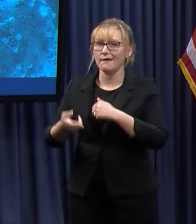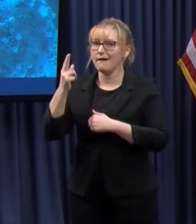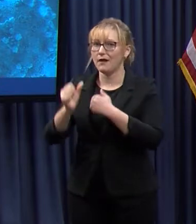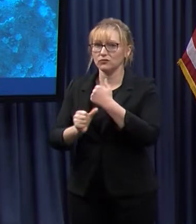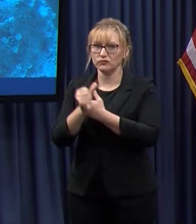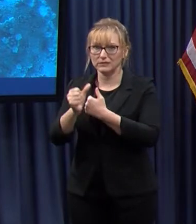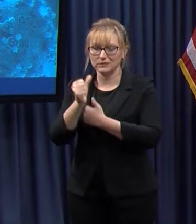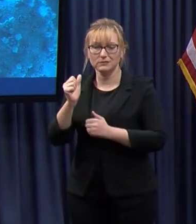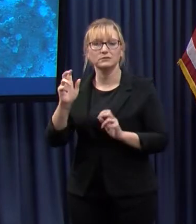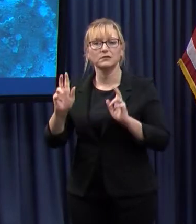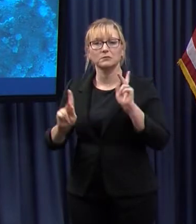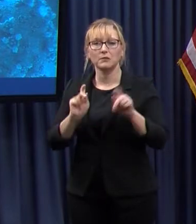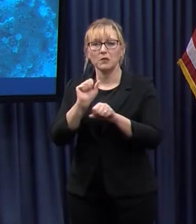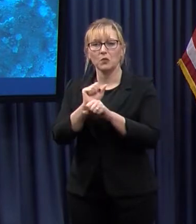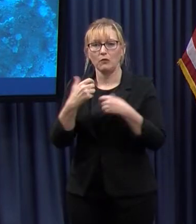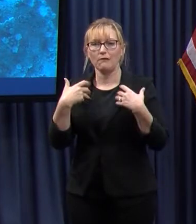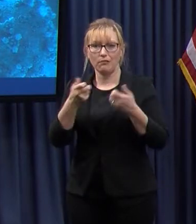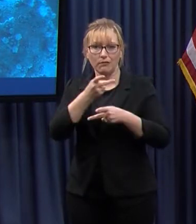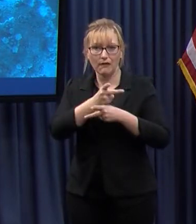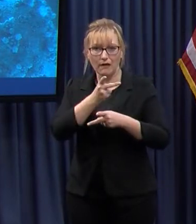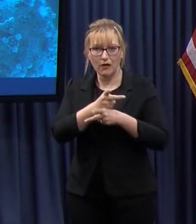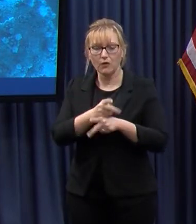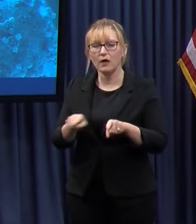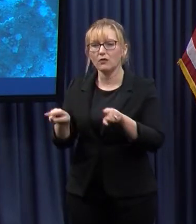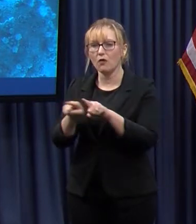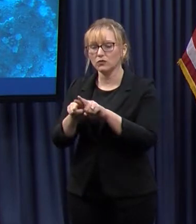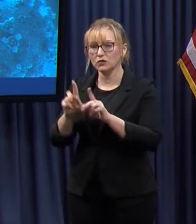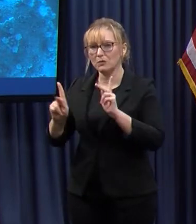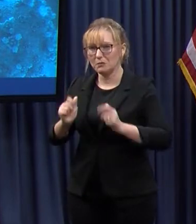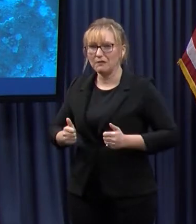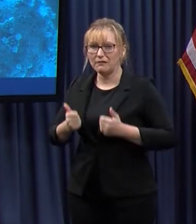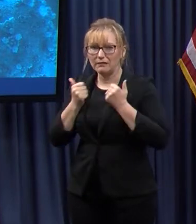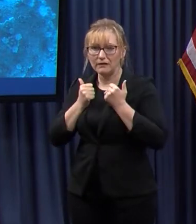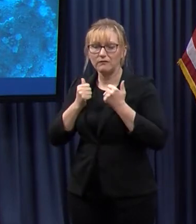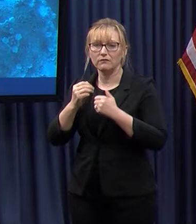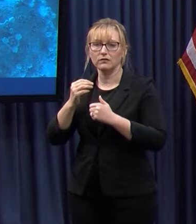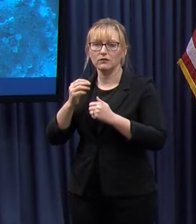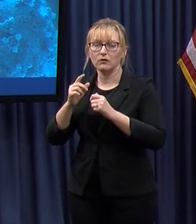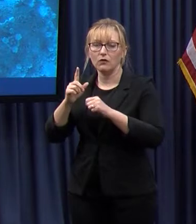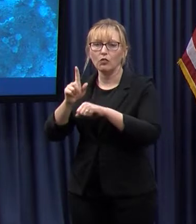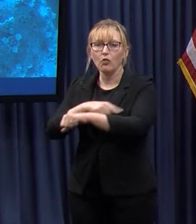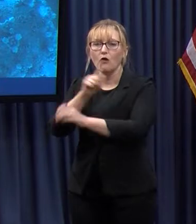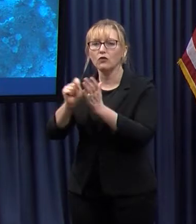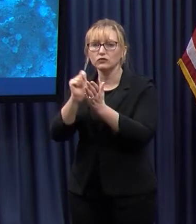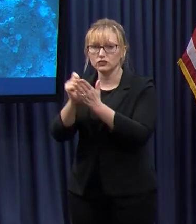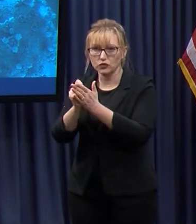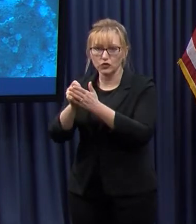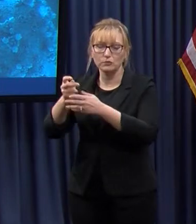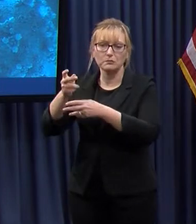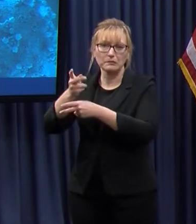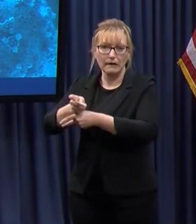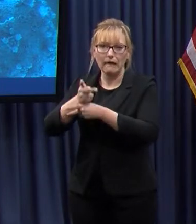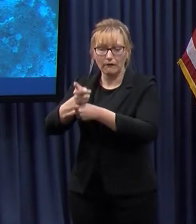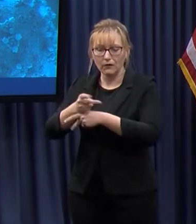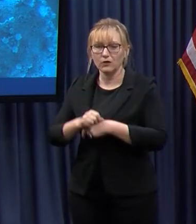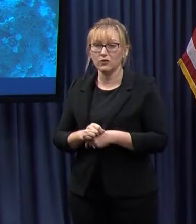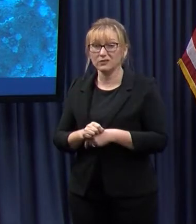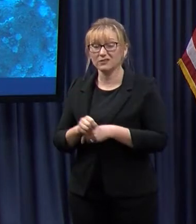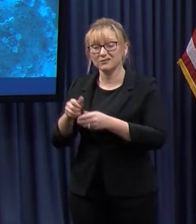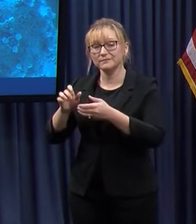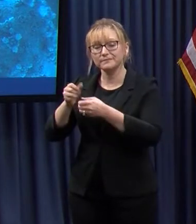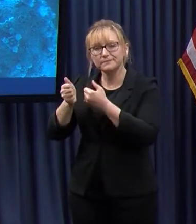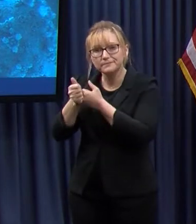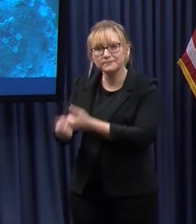and residents of long-term care facilities. This is based on recommendations by the CDC, ADHS, and our local partners